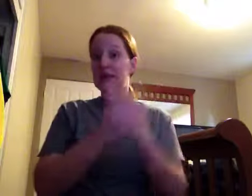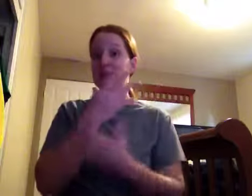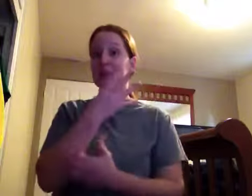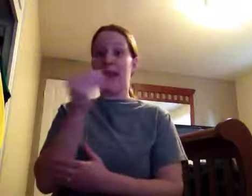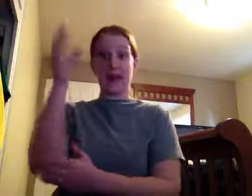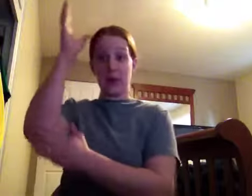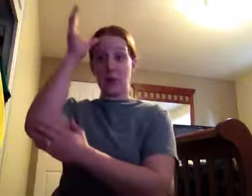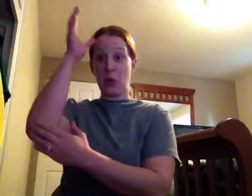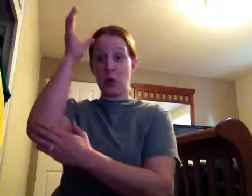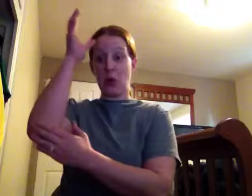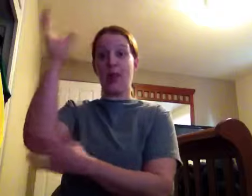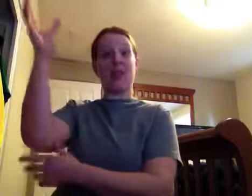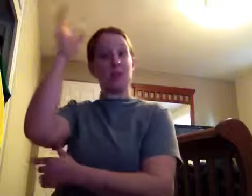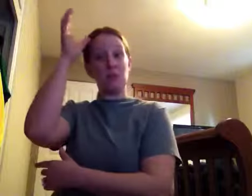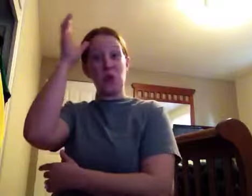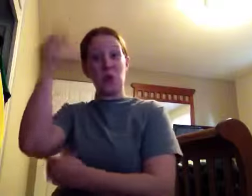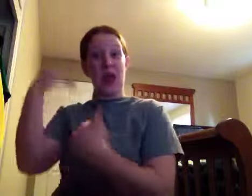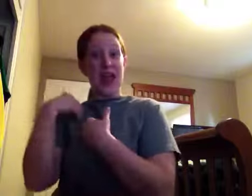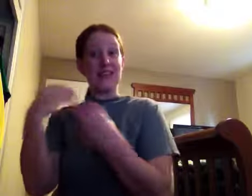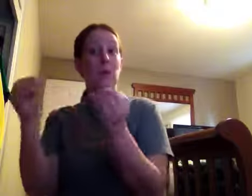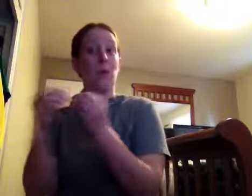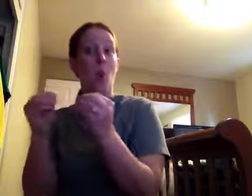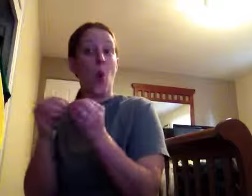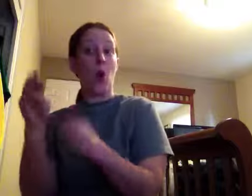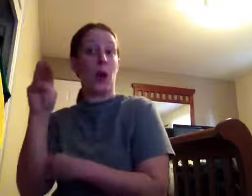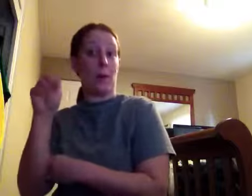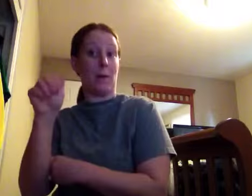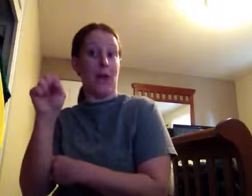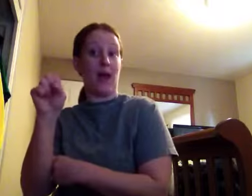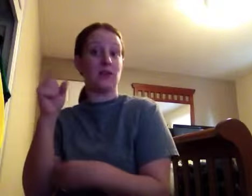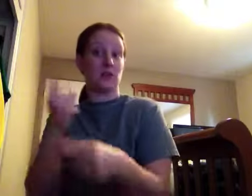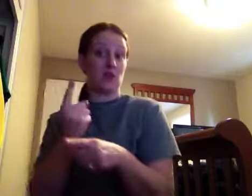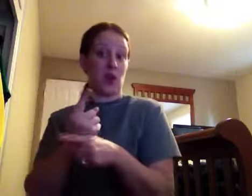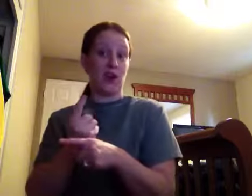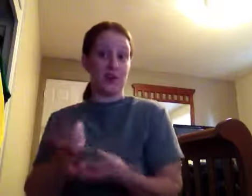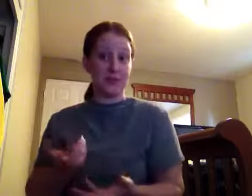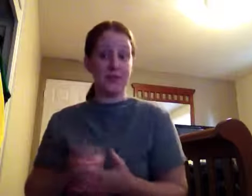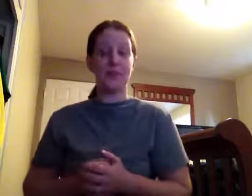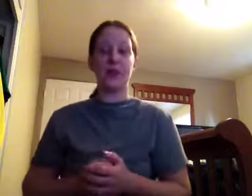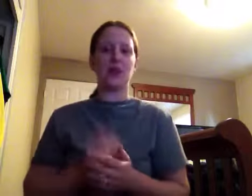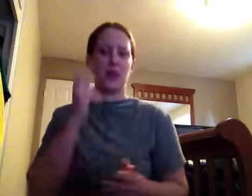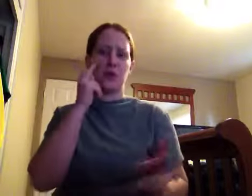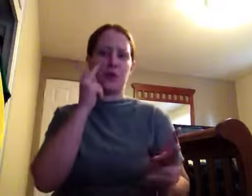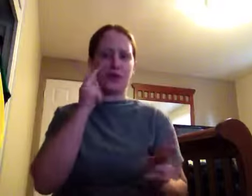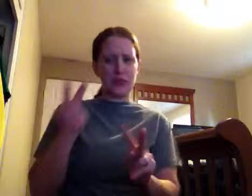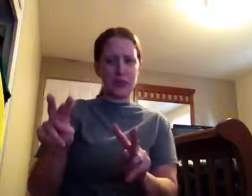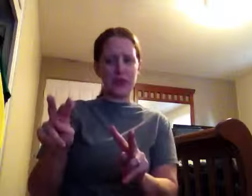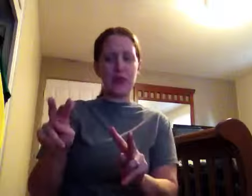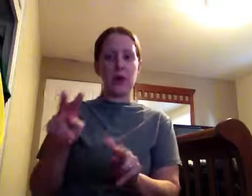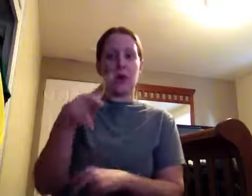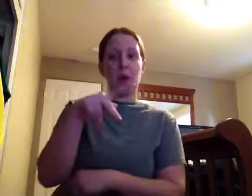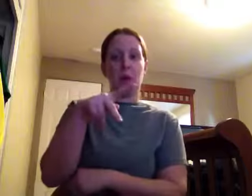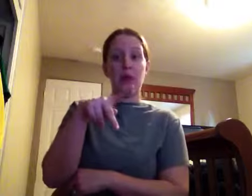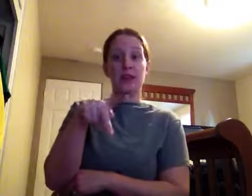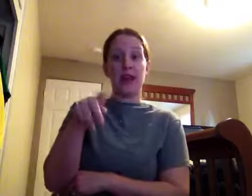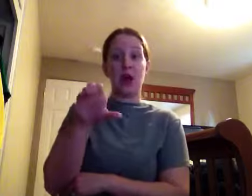largest percentage of it. So let's look at this. Okay, so a percent composition, again, is a mathematical method that's used to